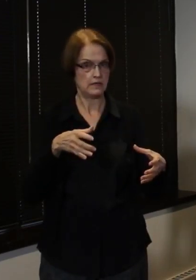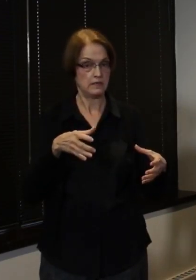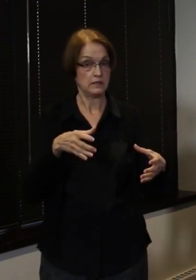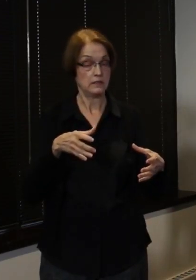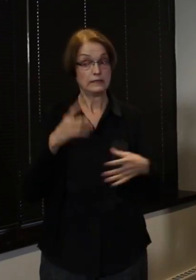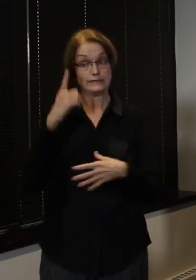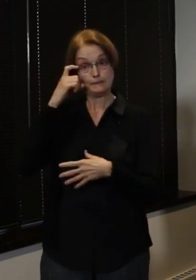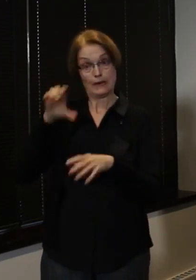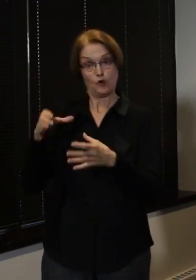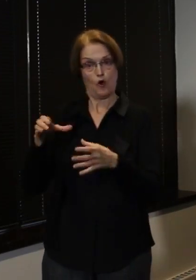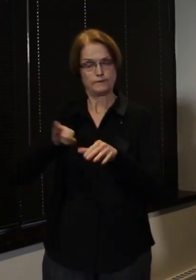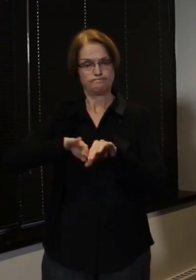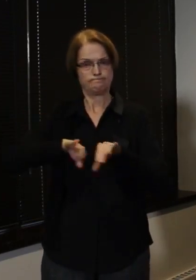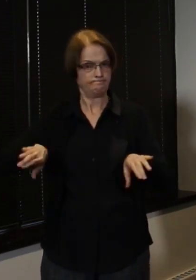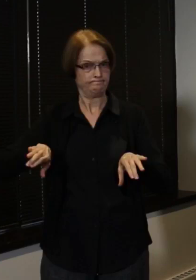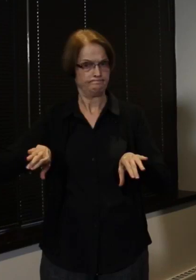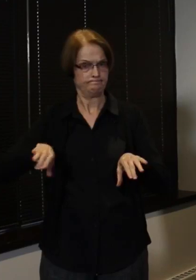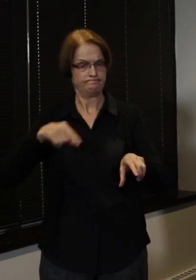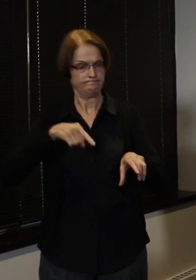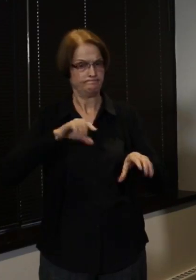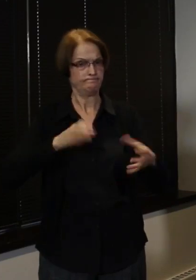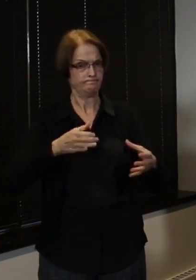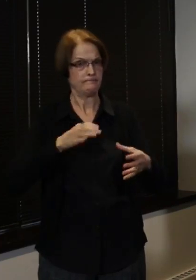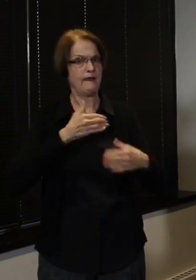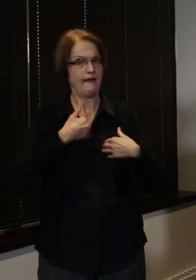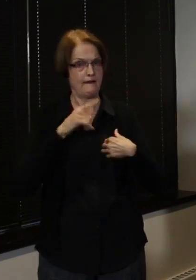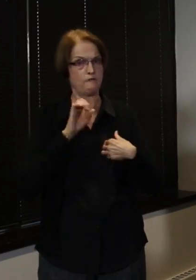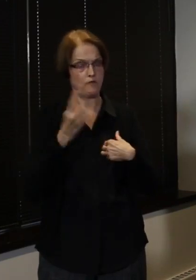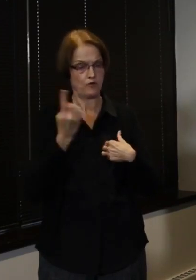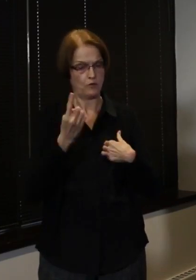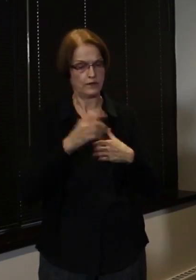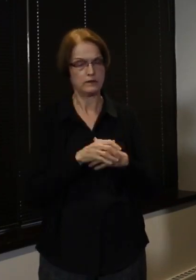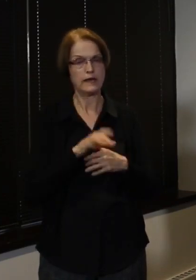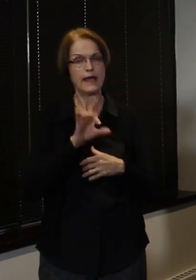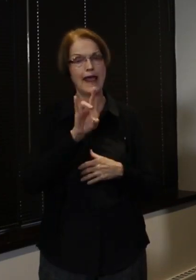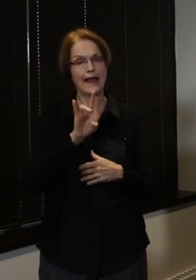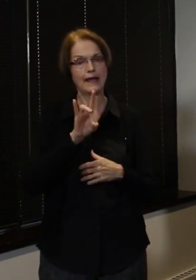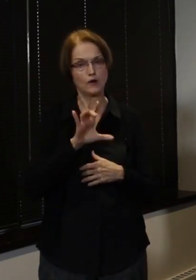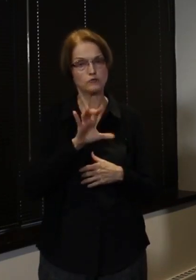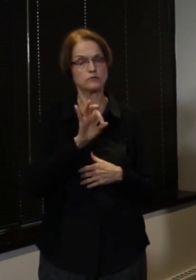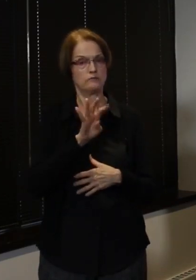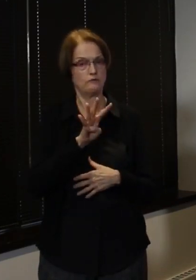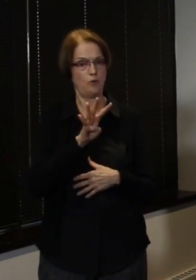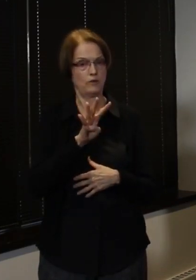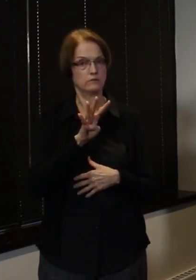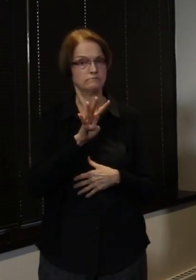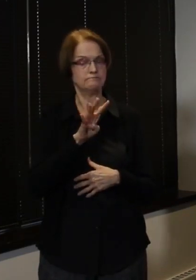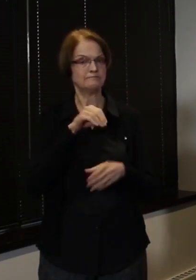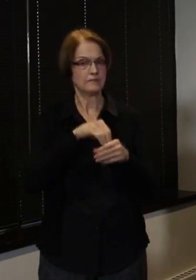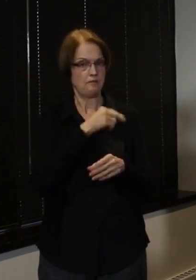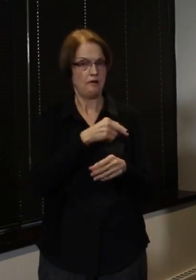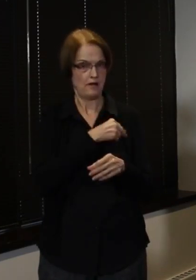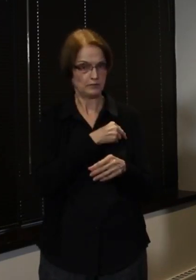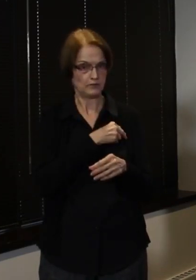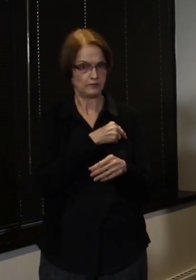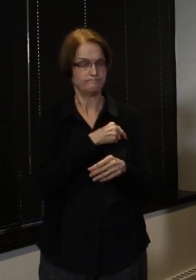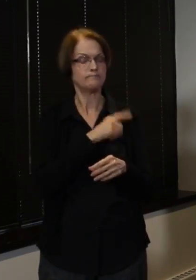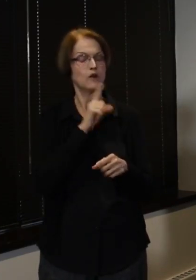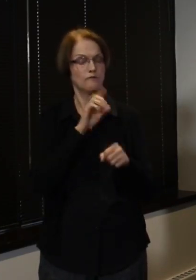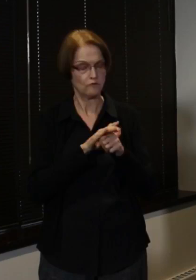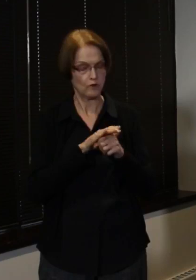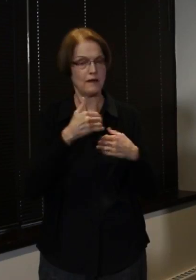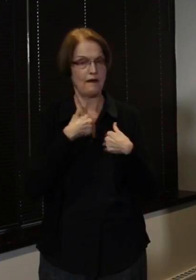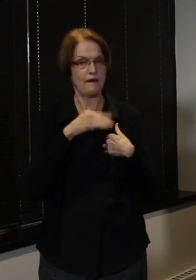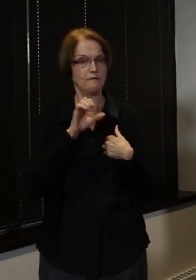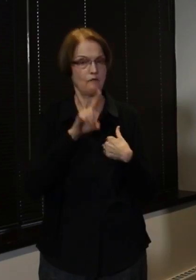that are suspected of having COVID. So again, we had 894 patients in our hospitals today that were confirmed